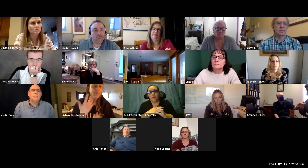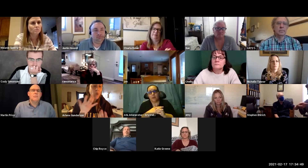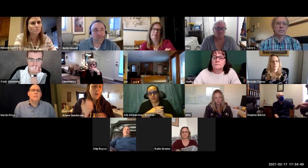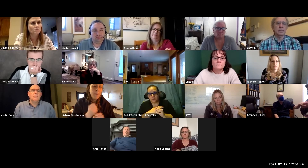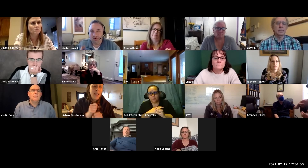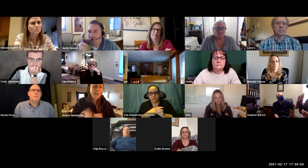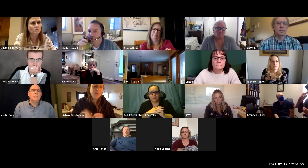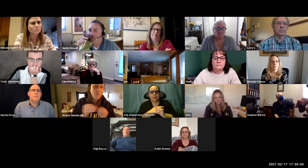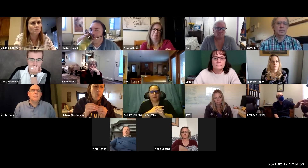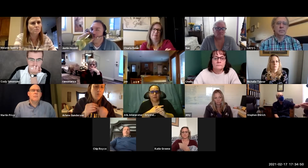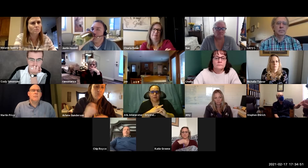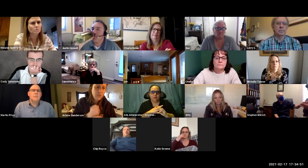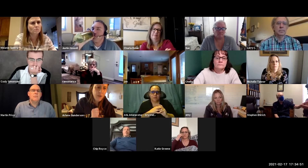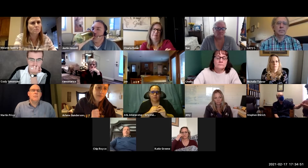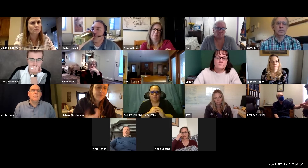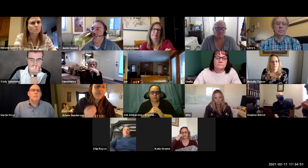I know I'm new,